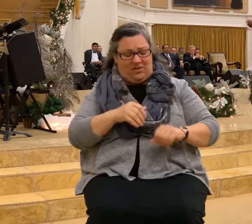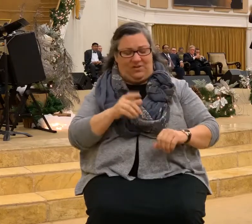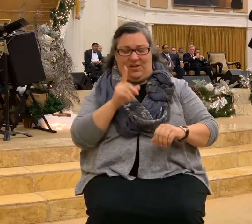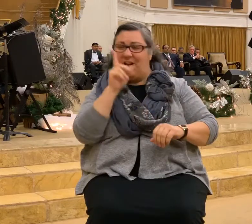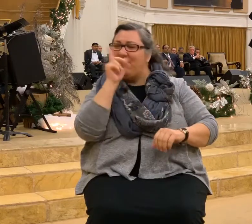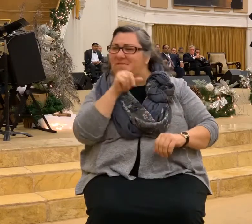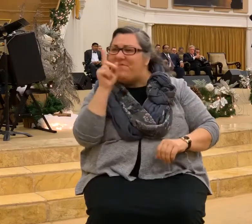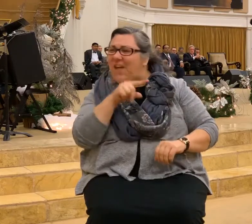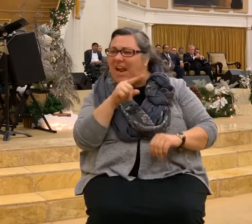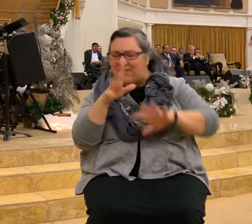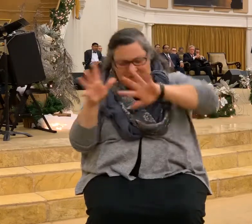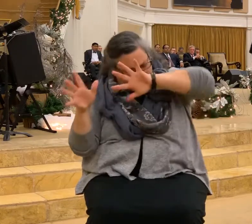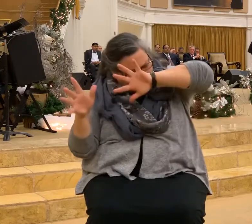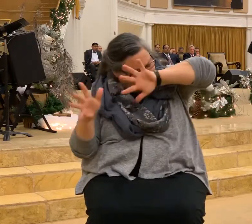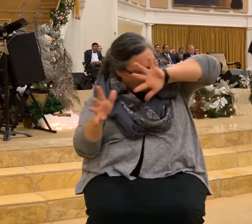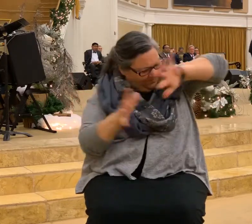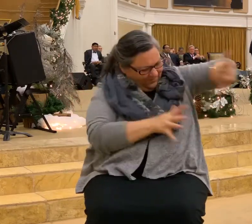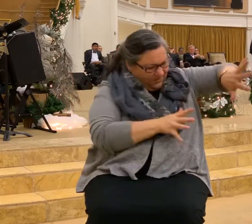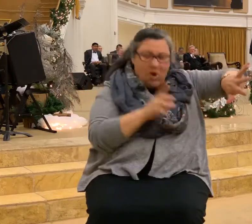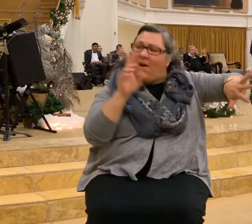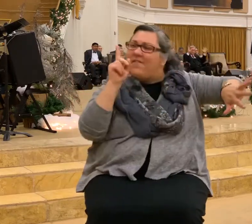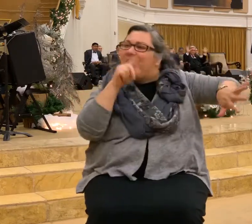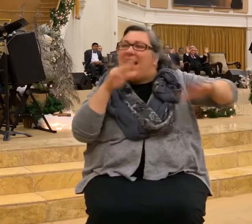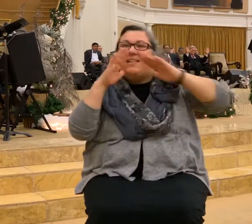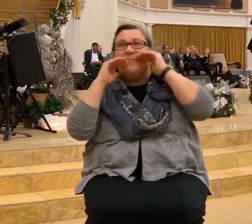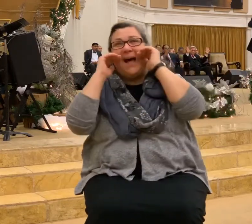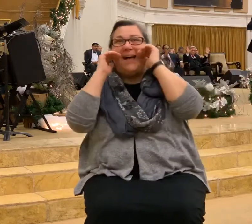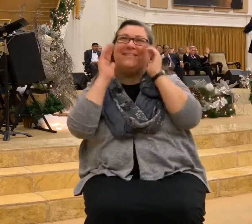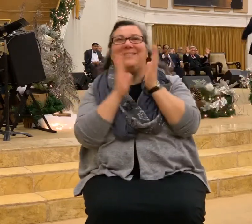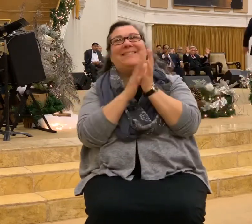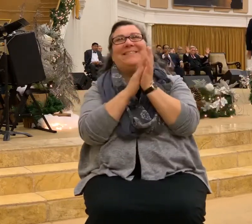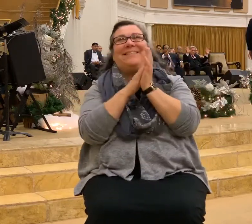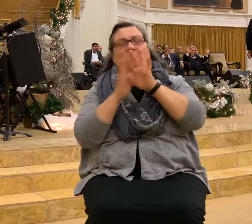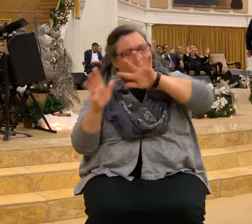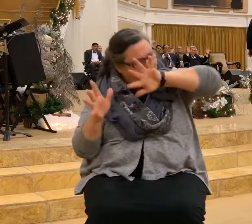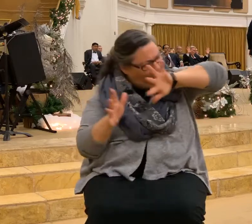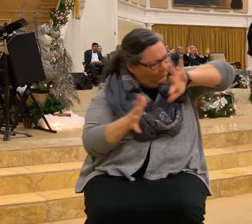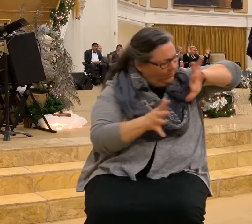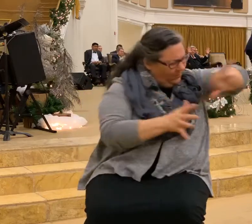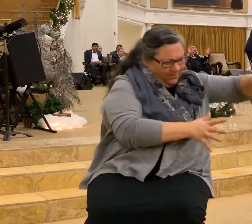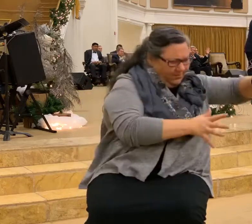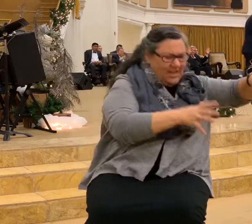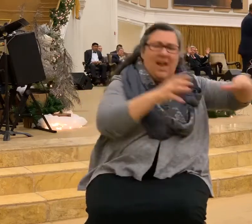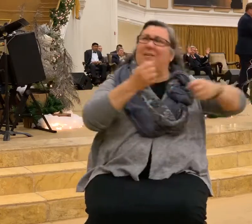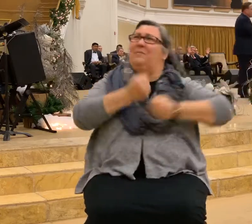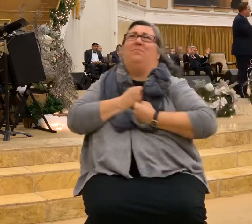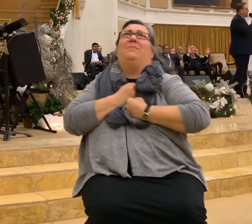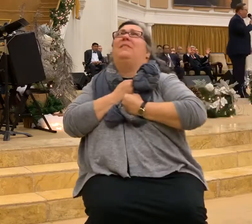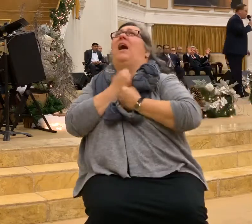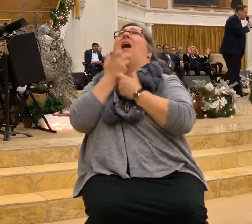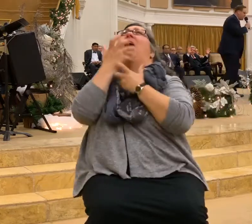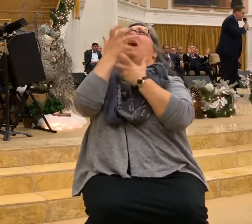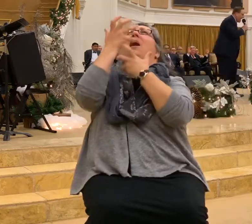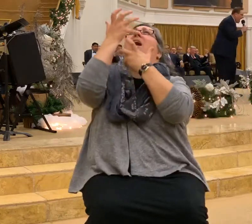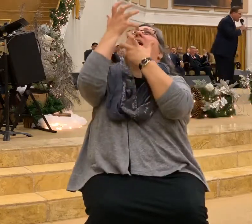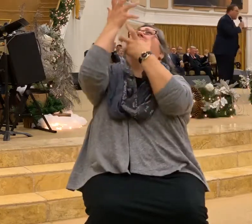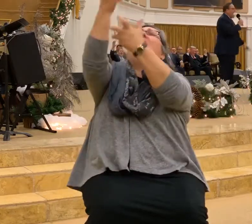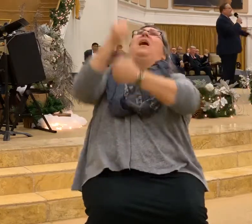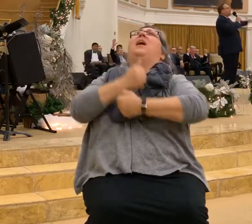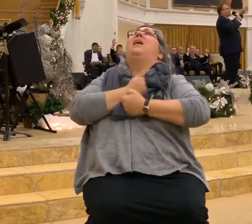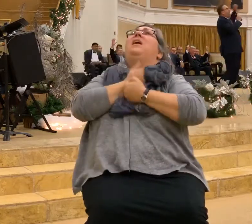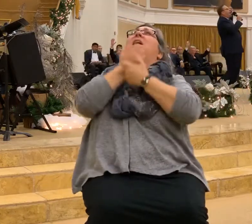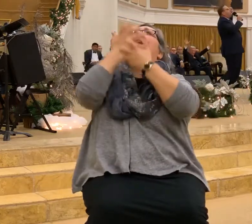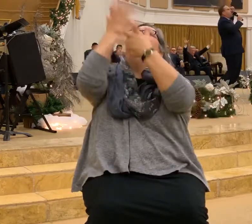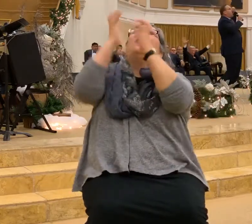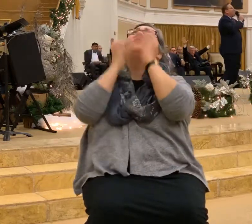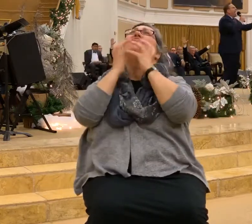And put the little fake smile down. And put all your little praise the Lord how you doing down. And get into the presence of God